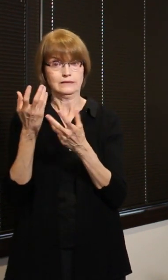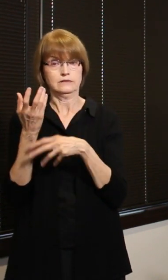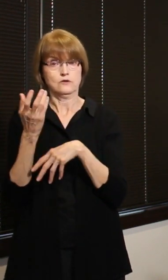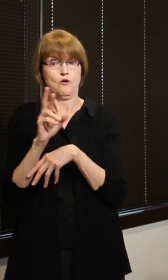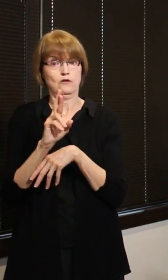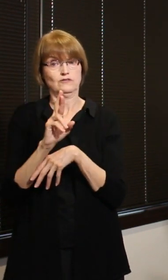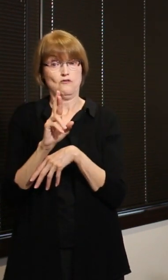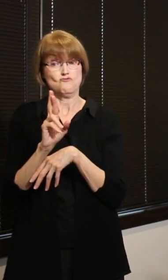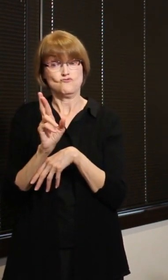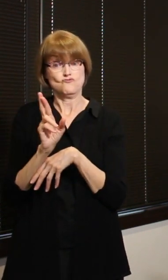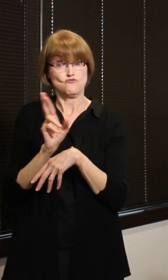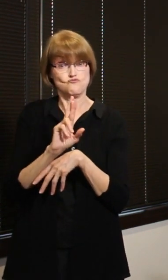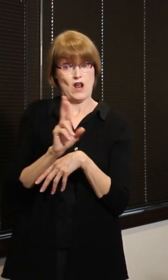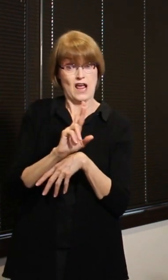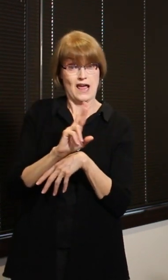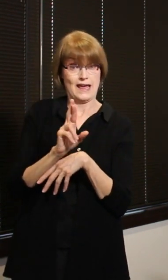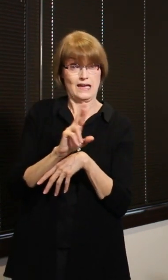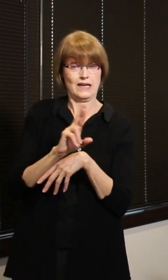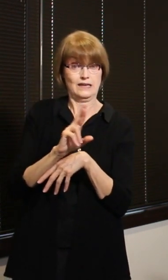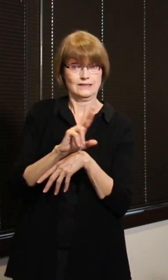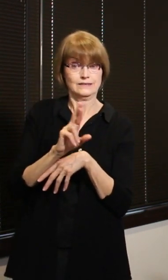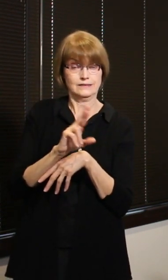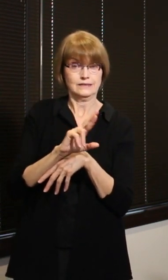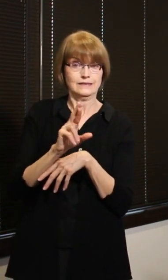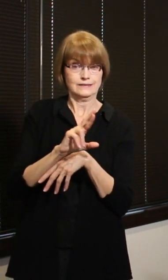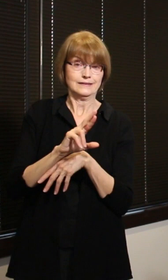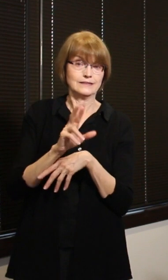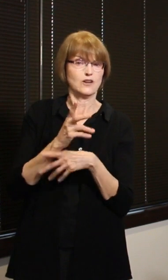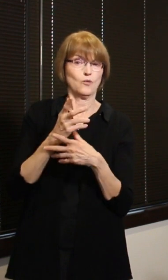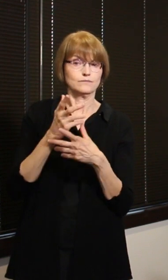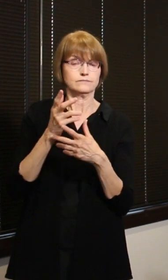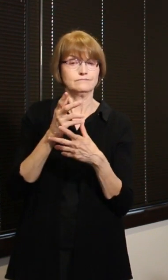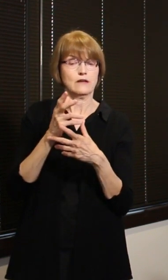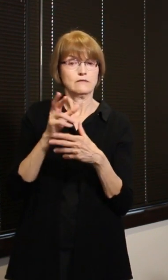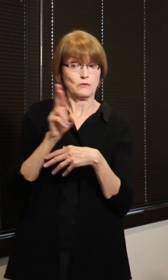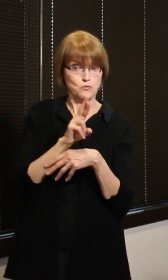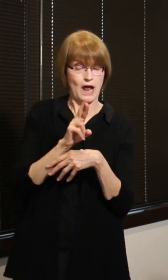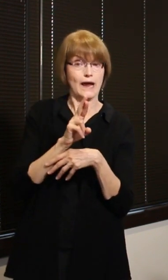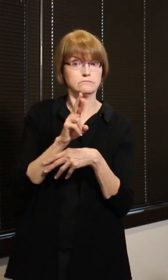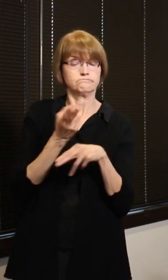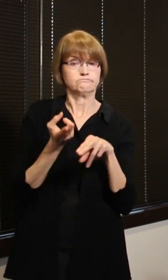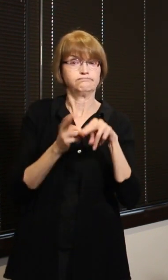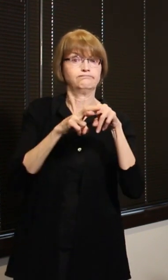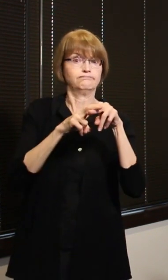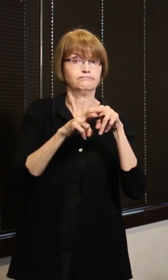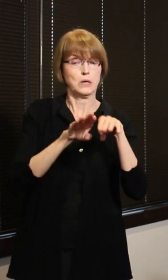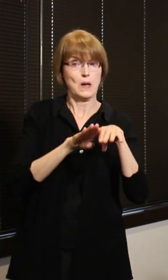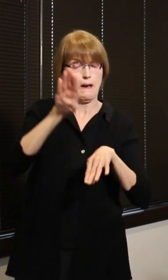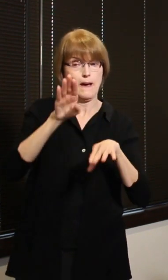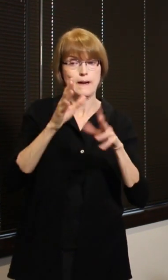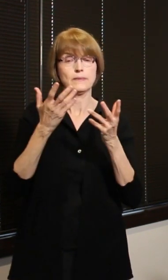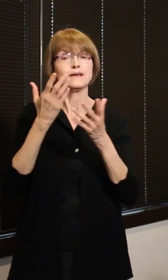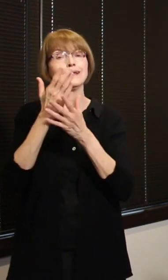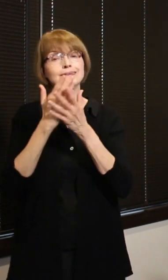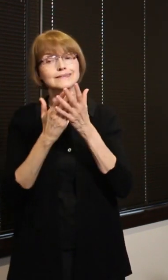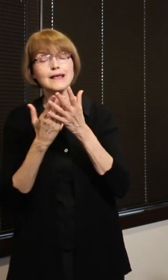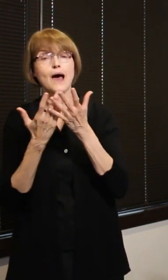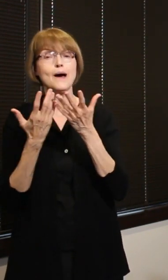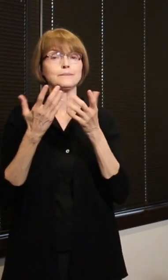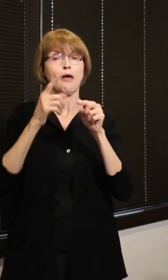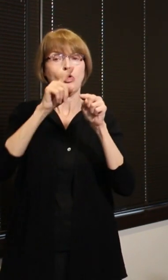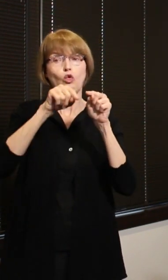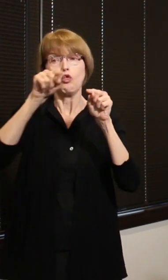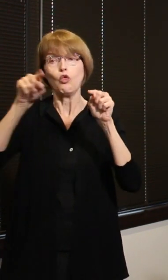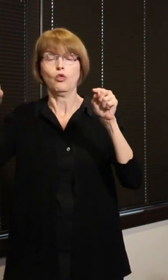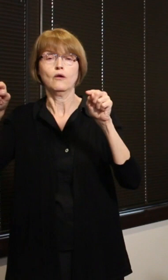right-hand side. So the dates flow from left to right. Now, some of the numbers you'll see, or some of the graphs you'll see, are a little bit jumpy, and that's because